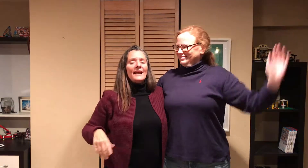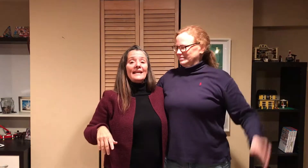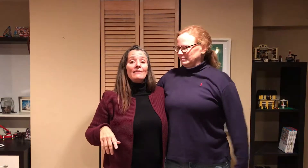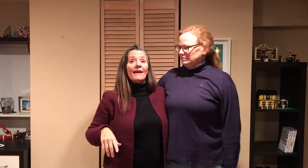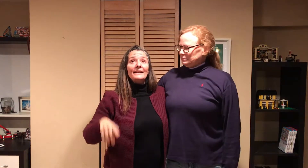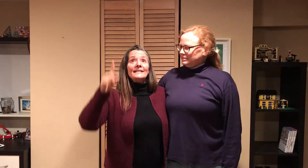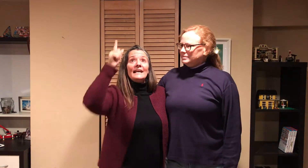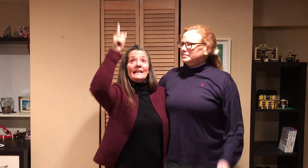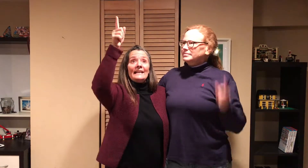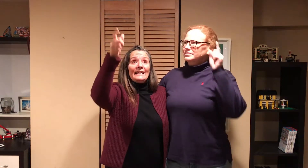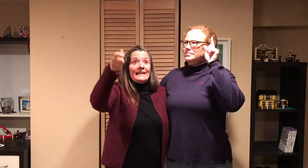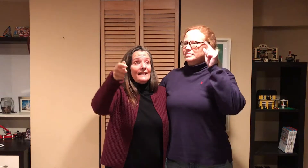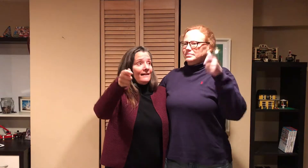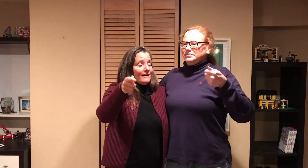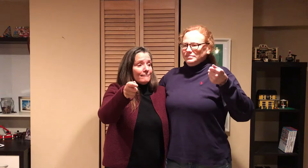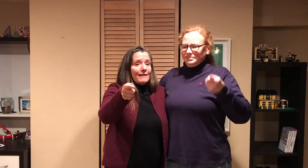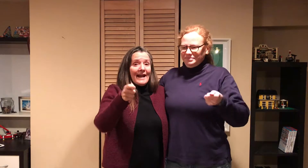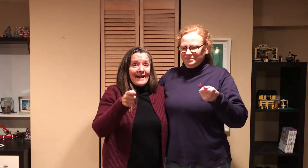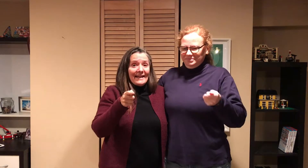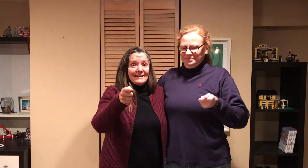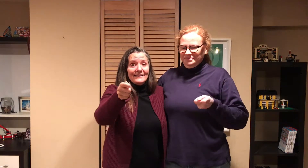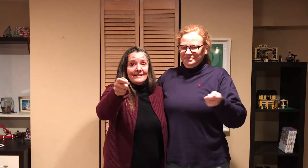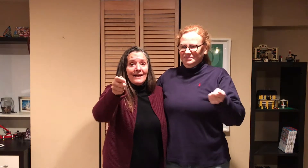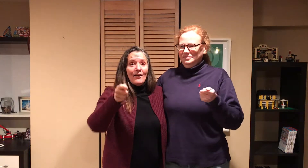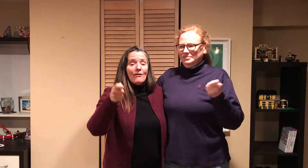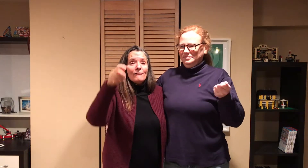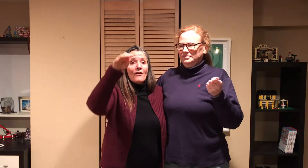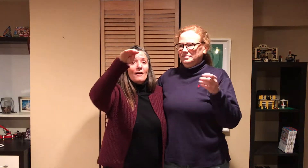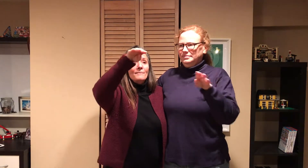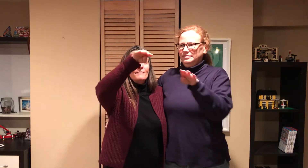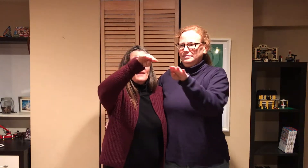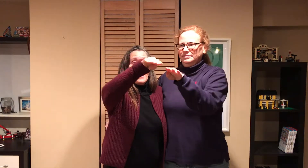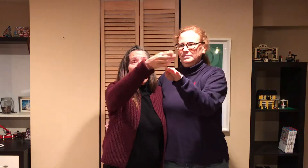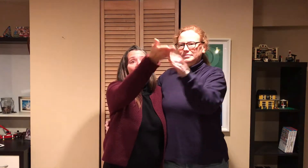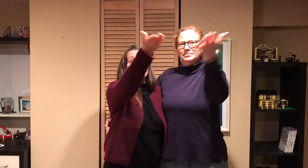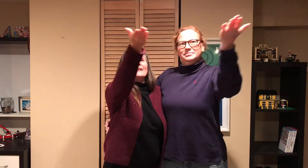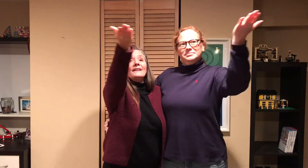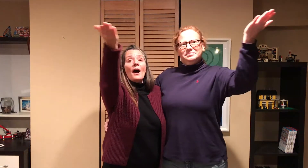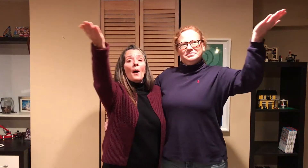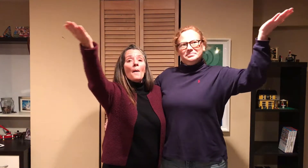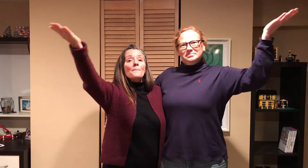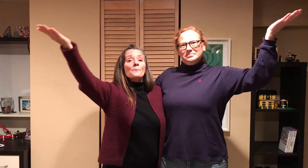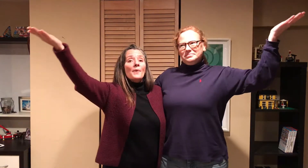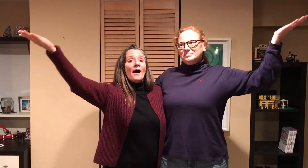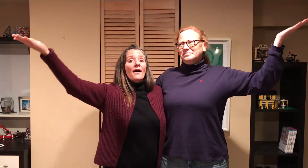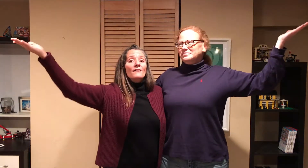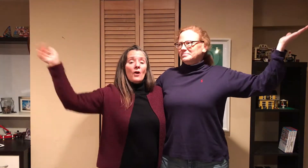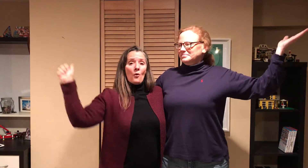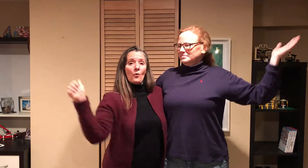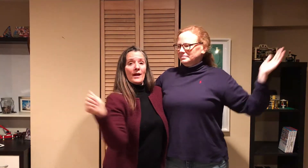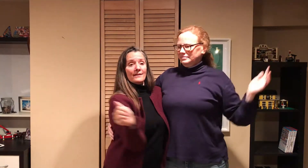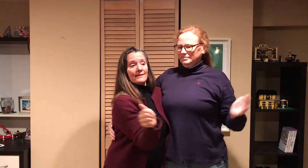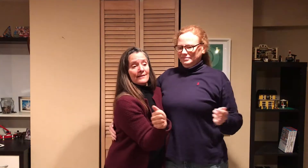he reigns. He reigns from heaven above with